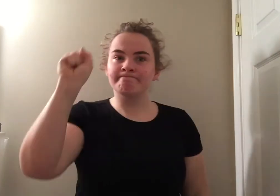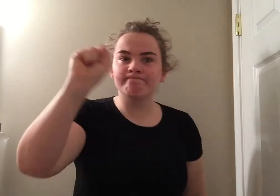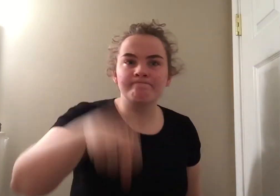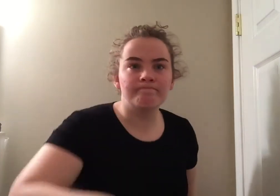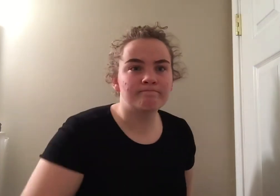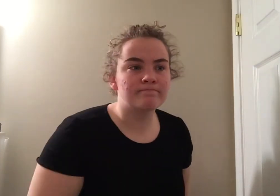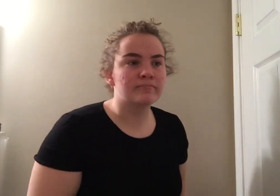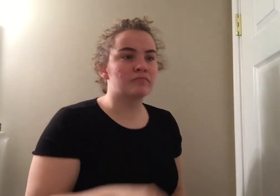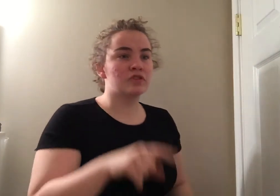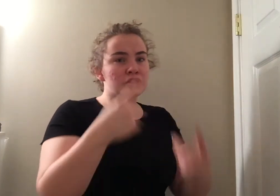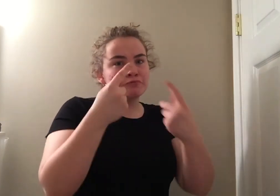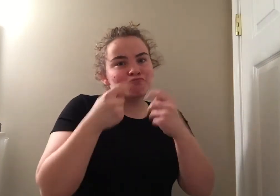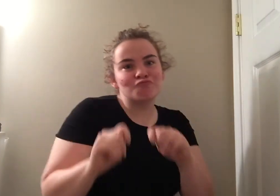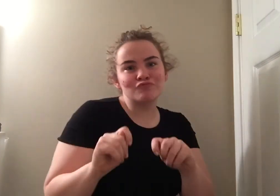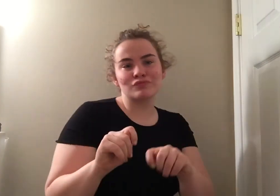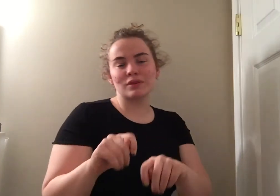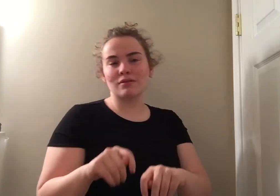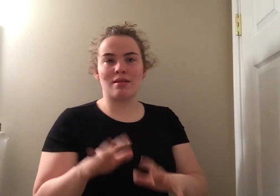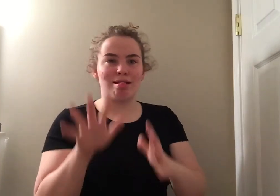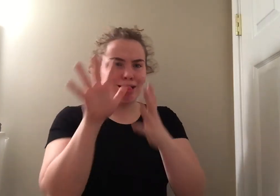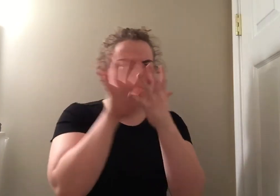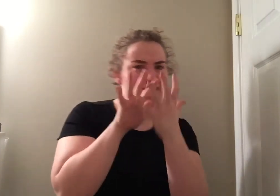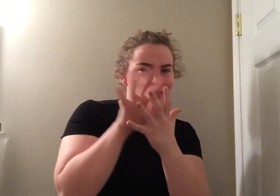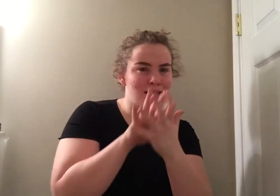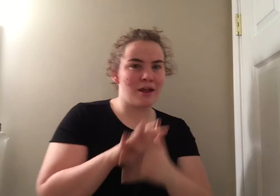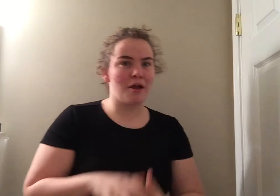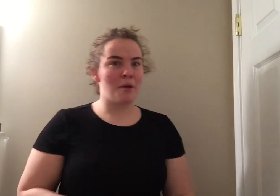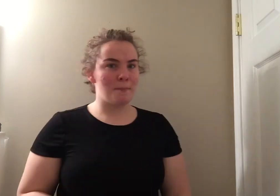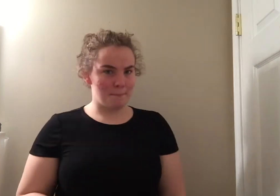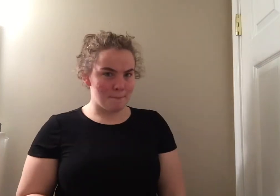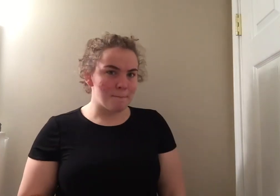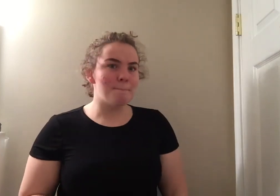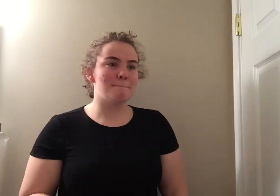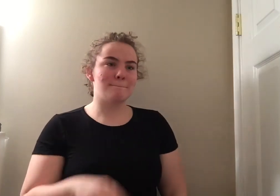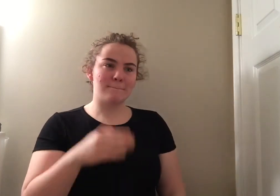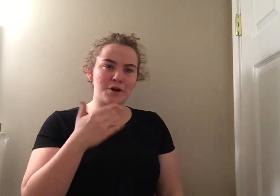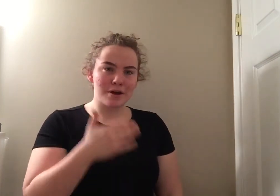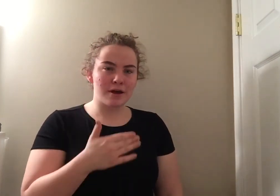still behaving in a not so kind way, correct? Yes.